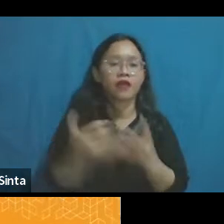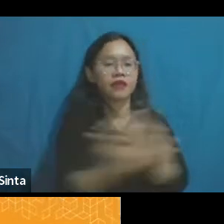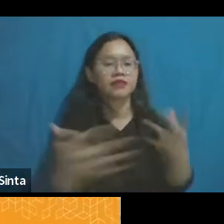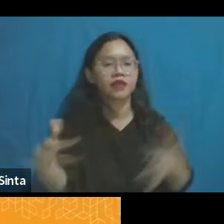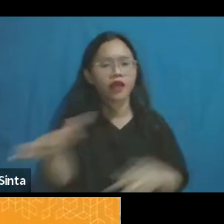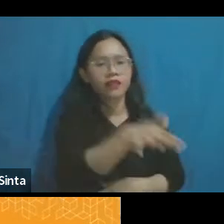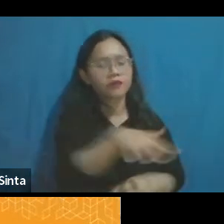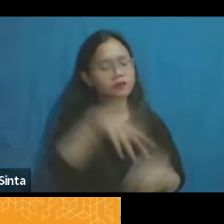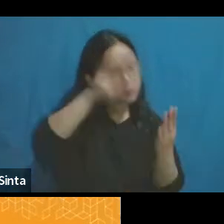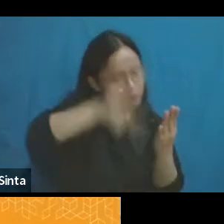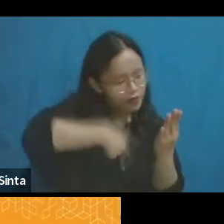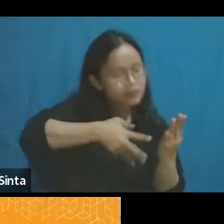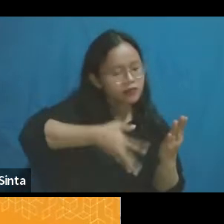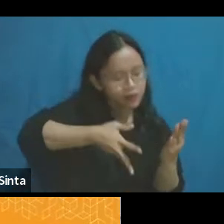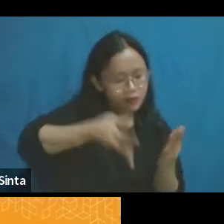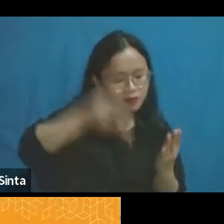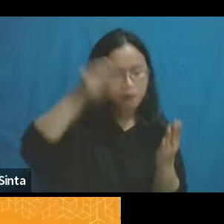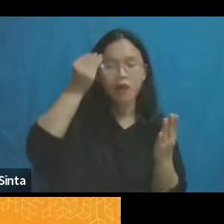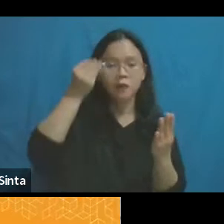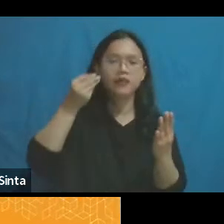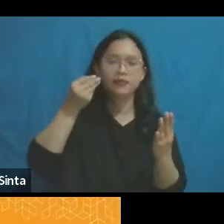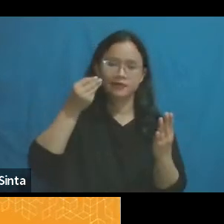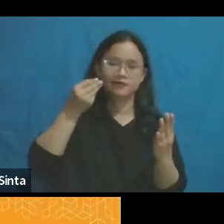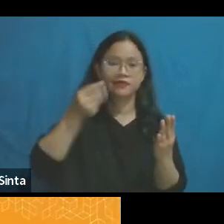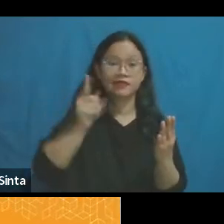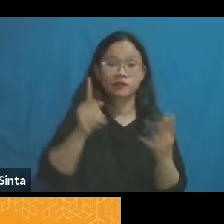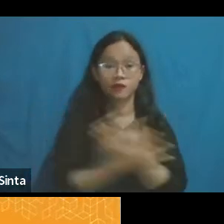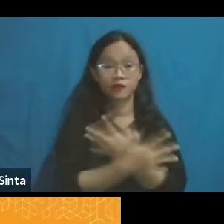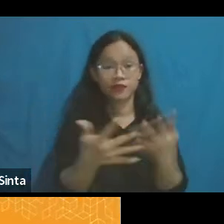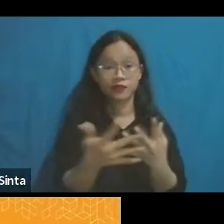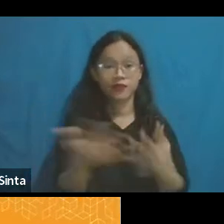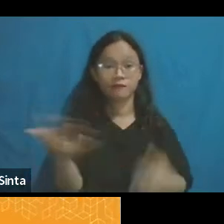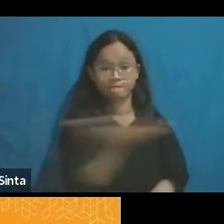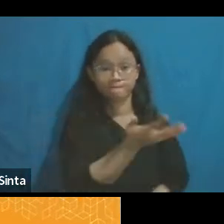and public sectors that can have